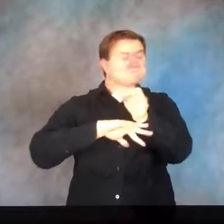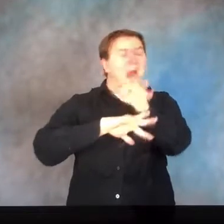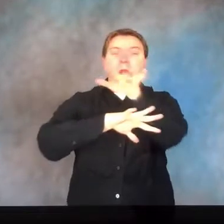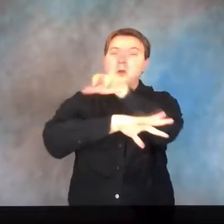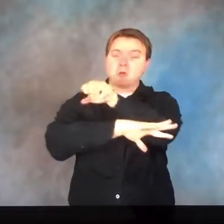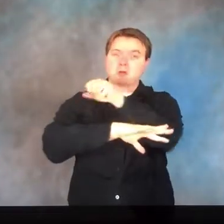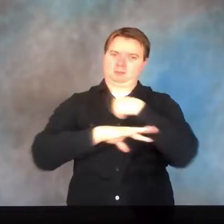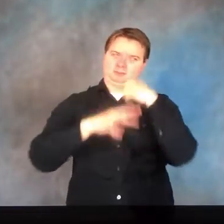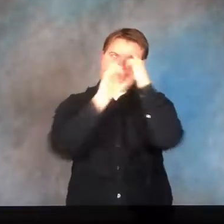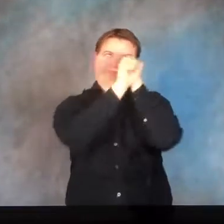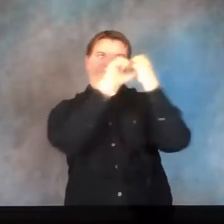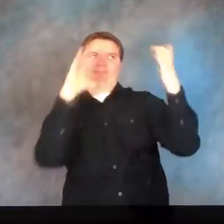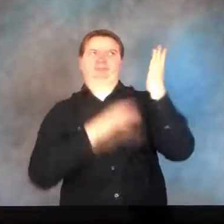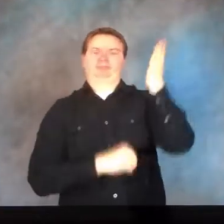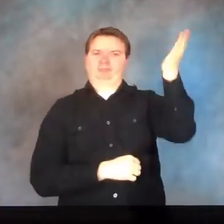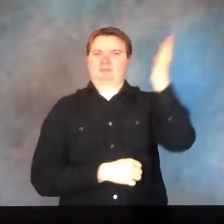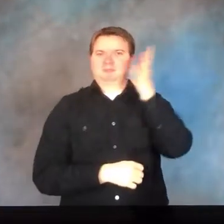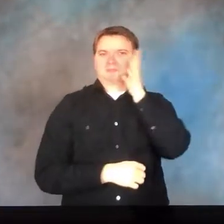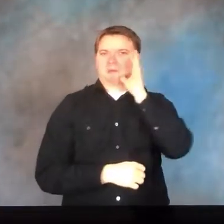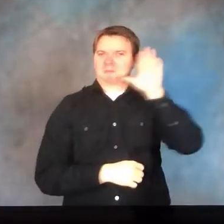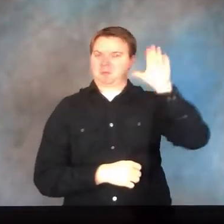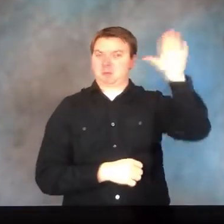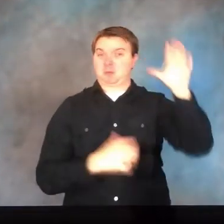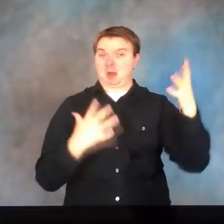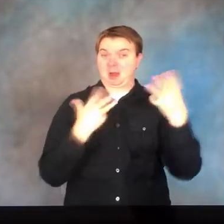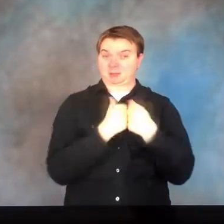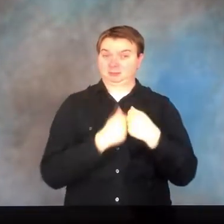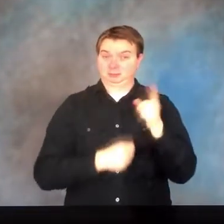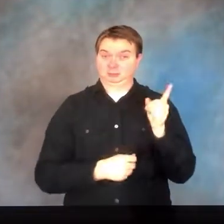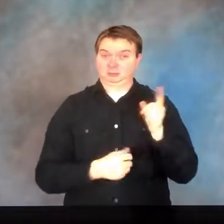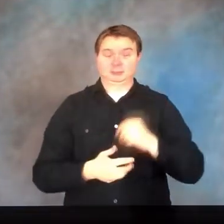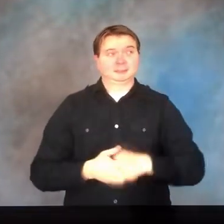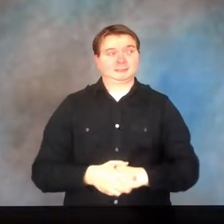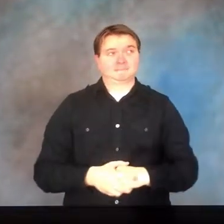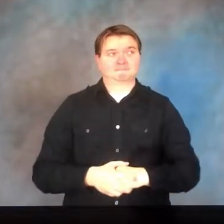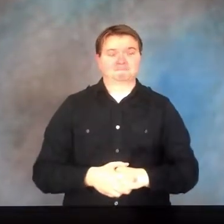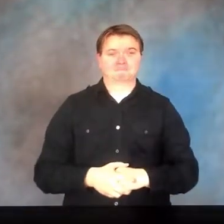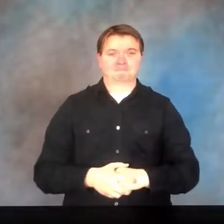actually think of my mom's accident, when she was.